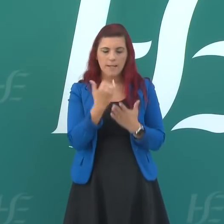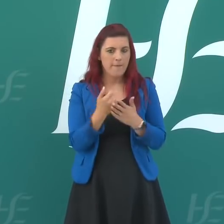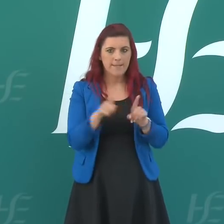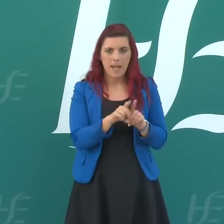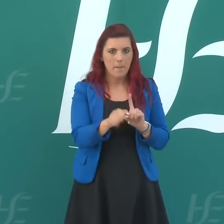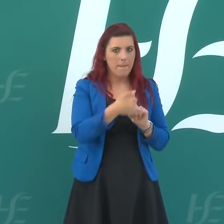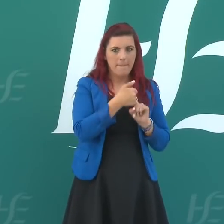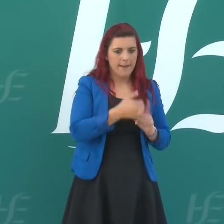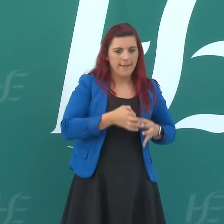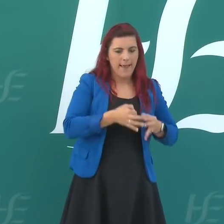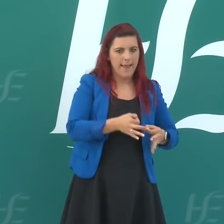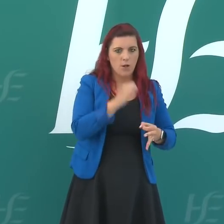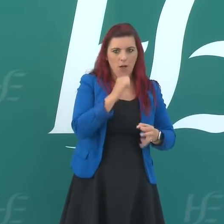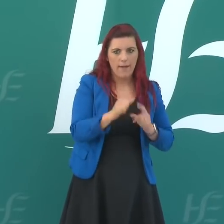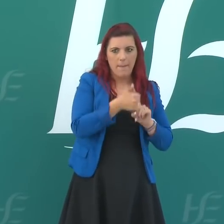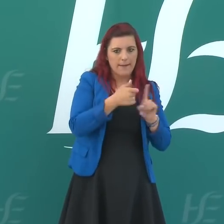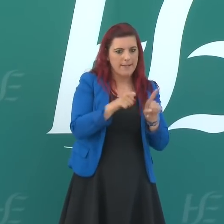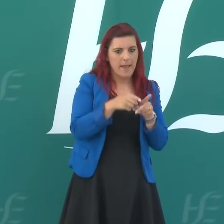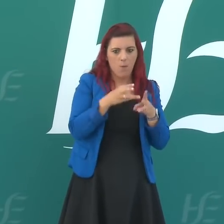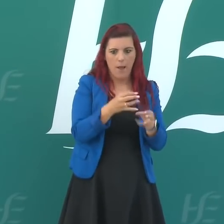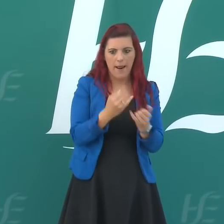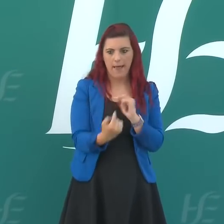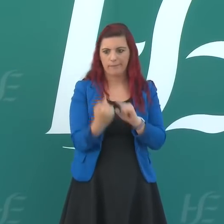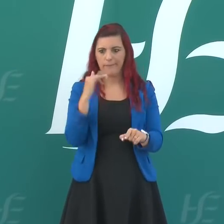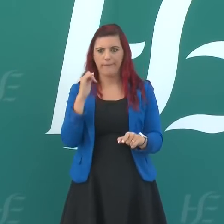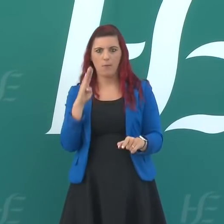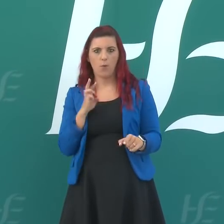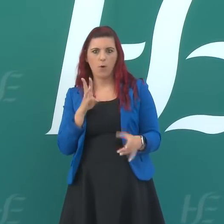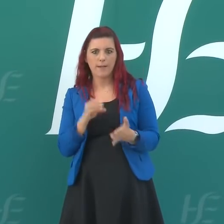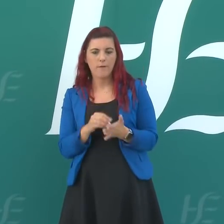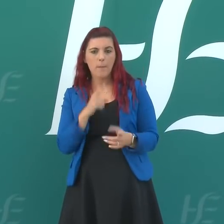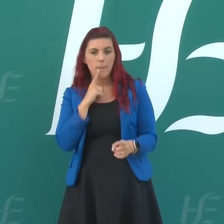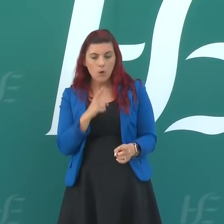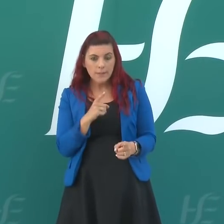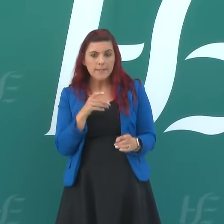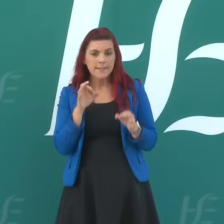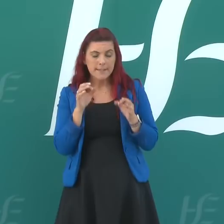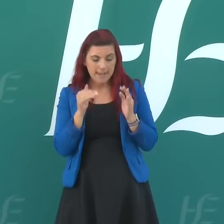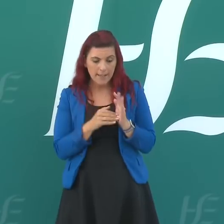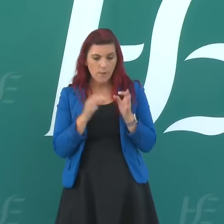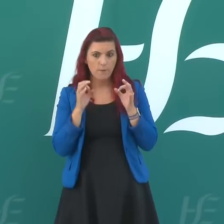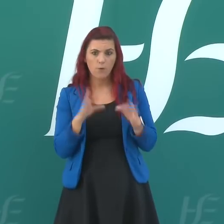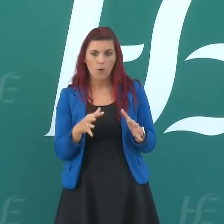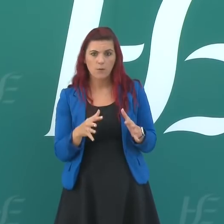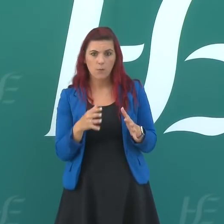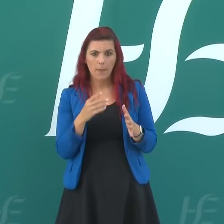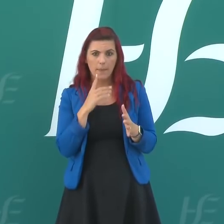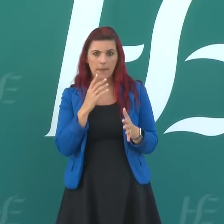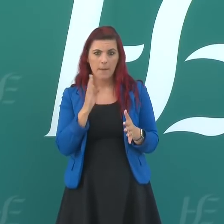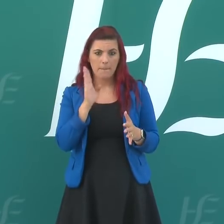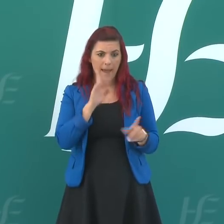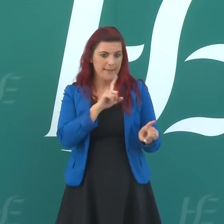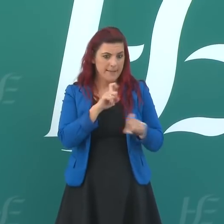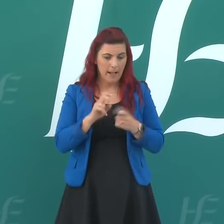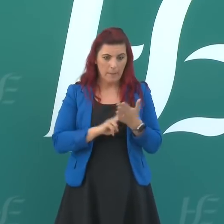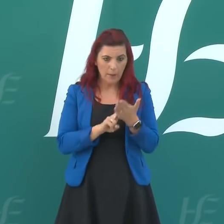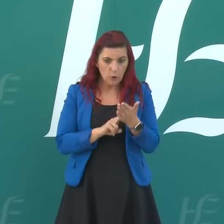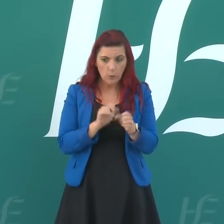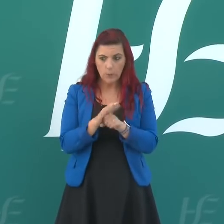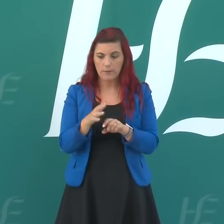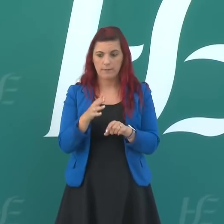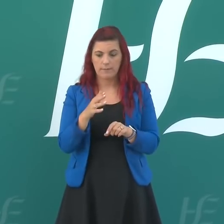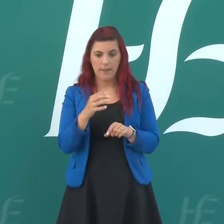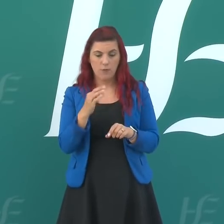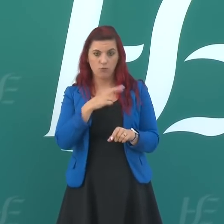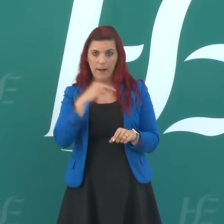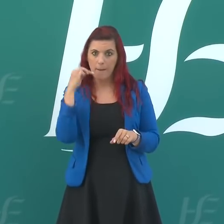had it happened back in November or February. But there is no doubt but that as our beds fill up more, and as Paul referenced, our occupancy is key